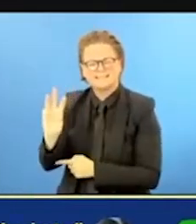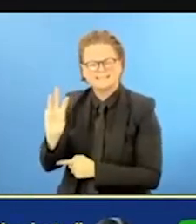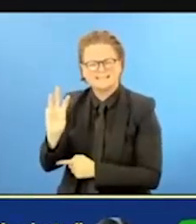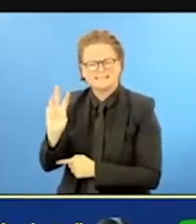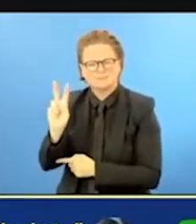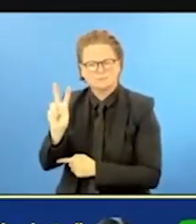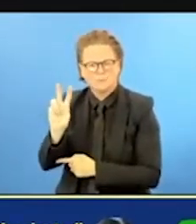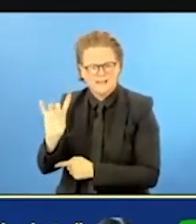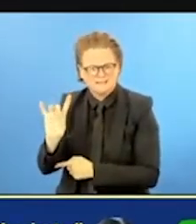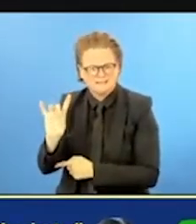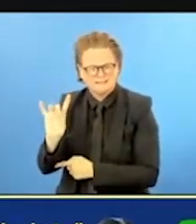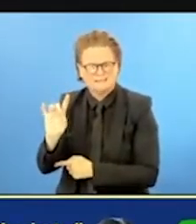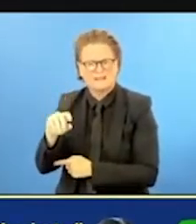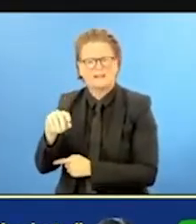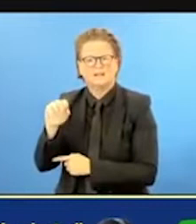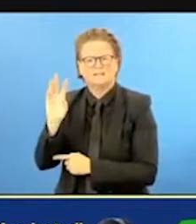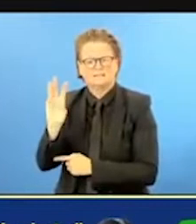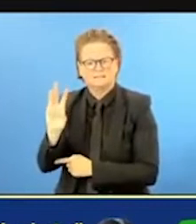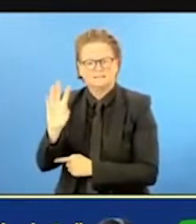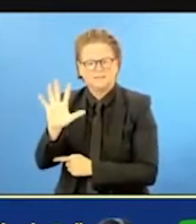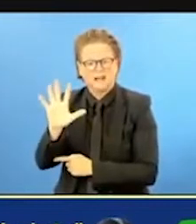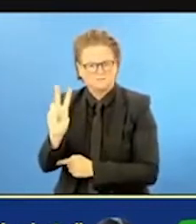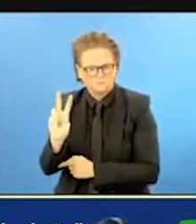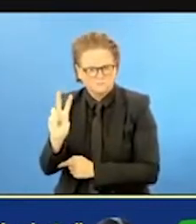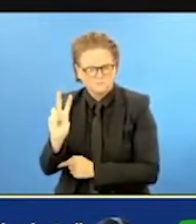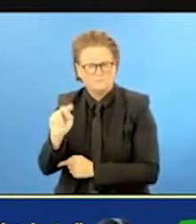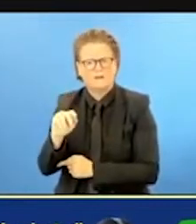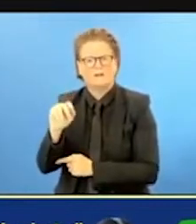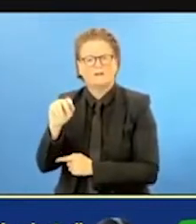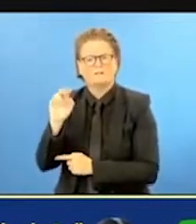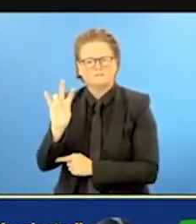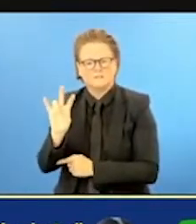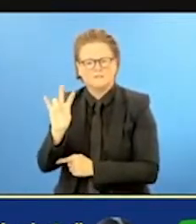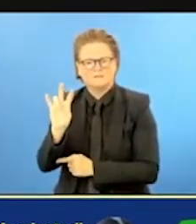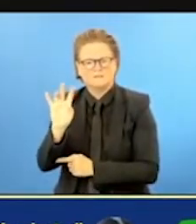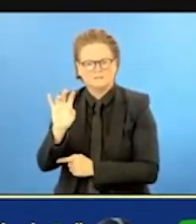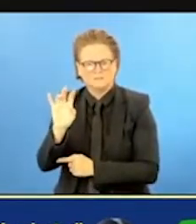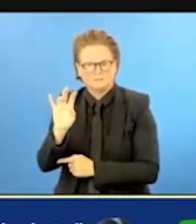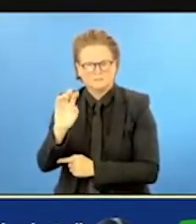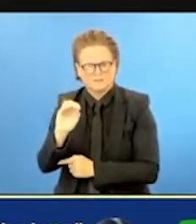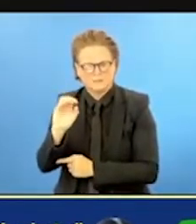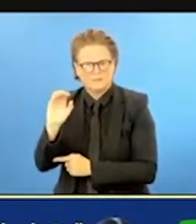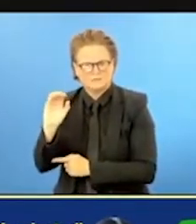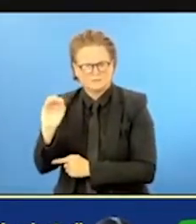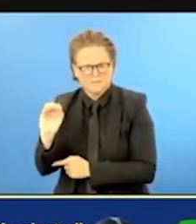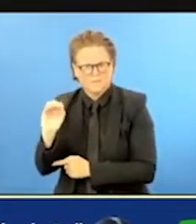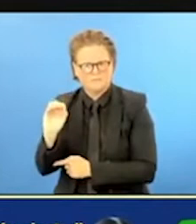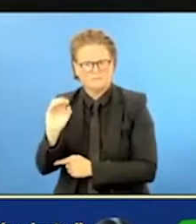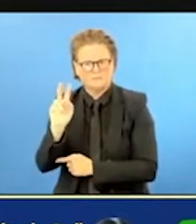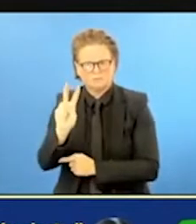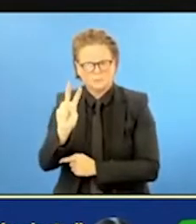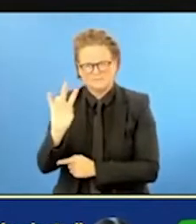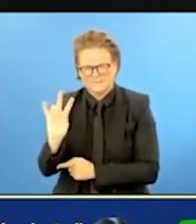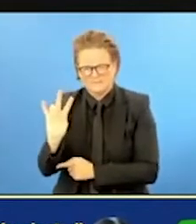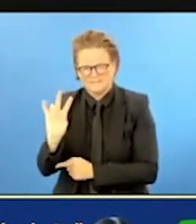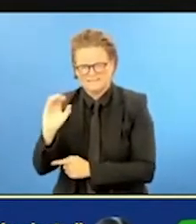628-652-2700. The San Francisco call center will help link people to some locations, and